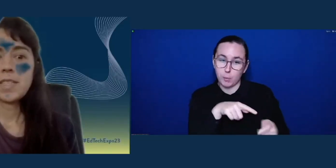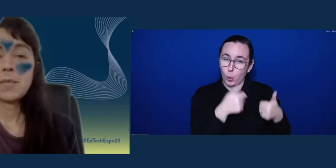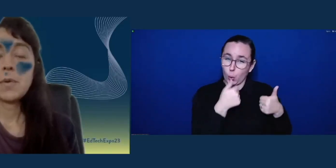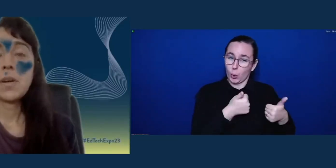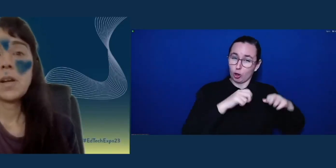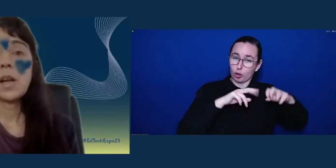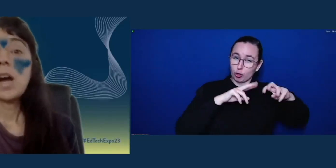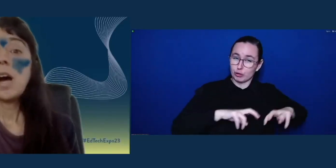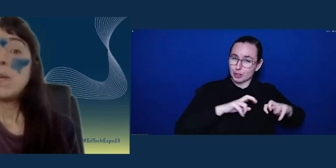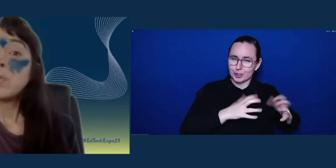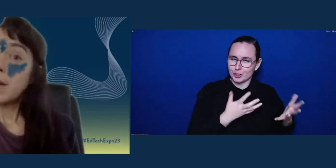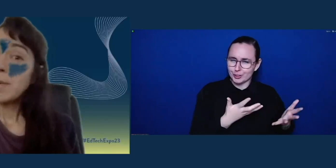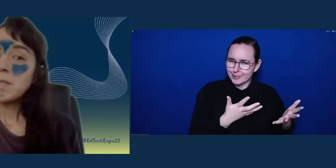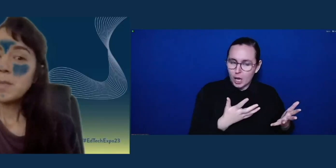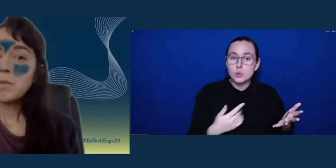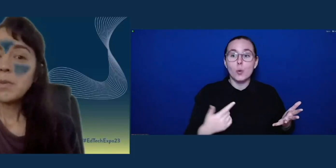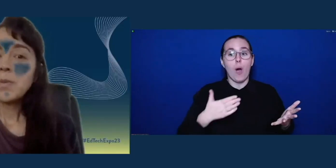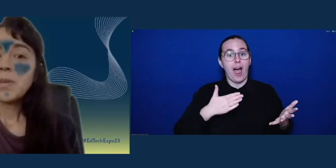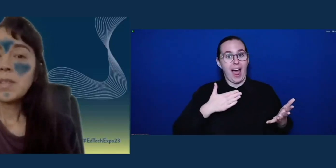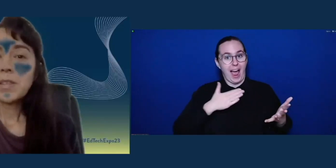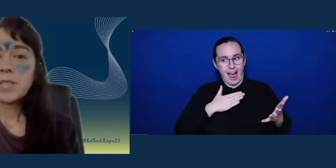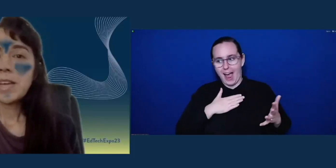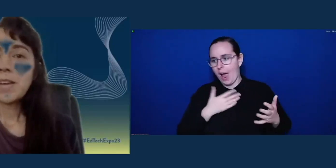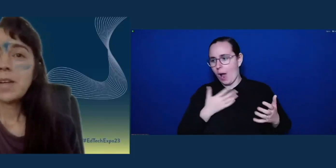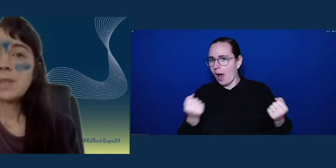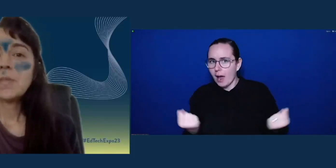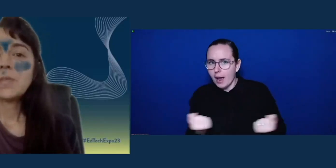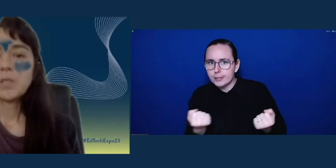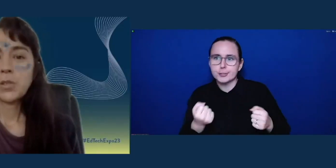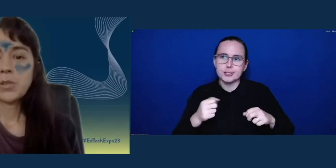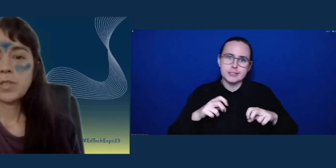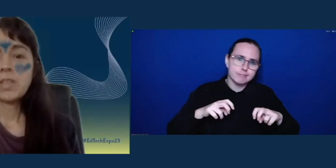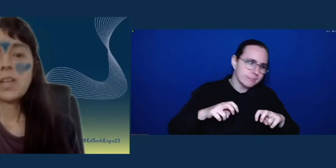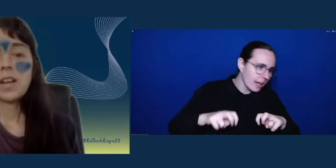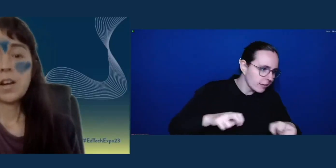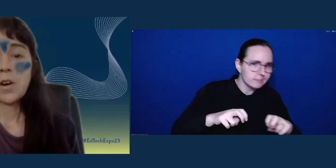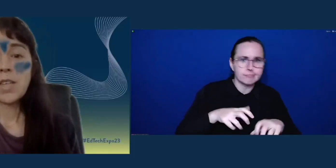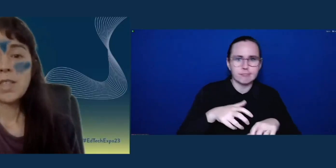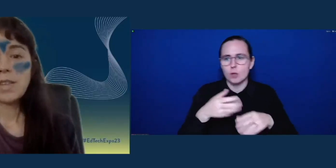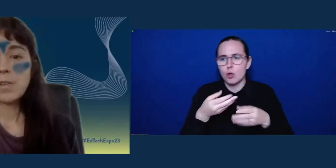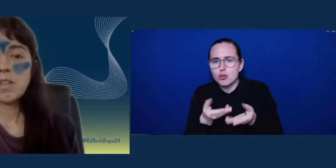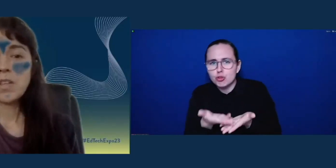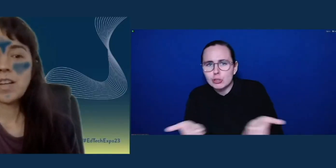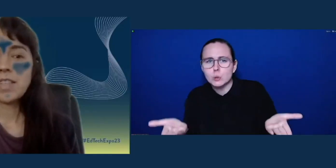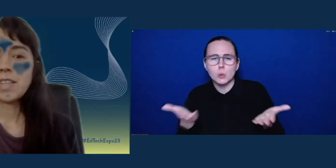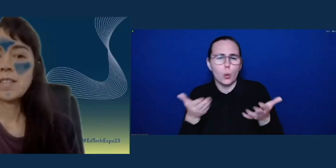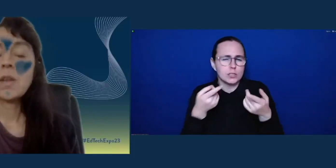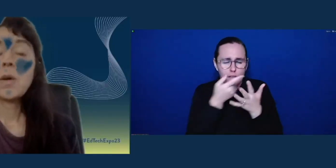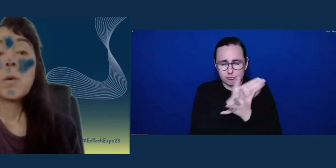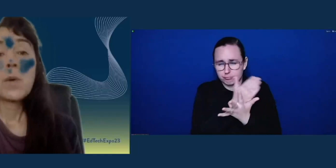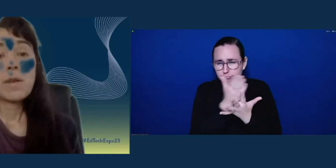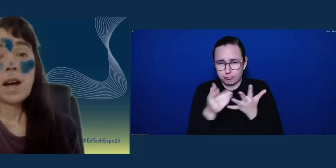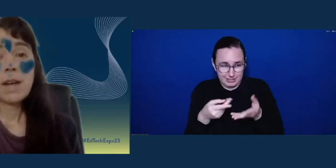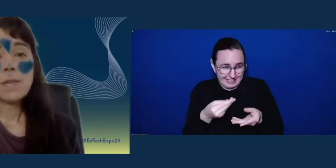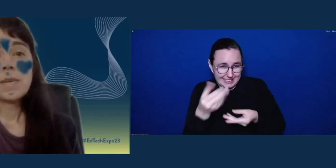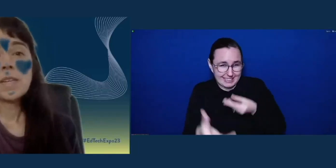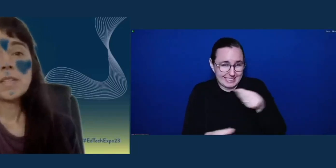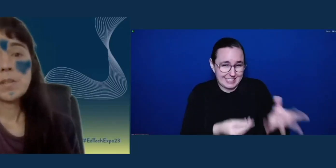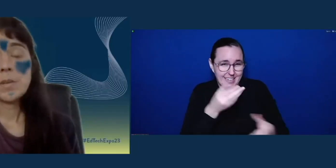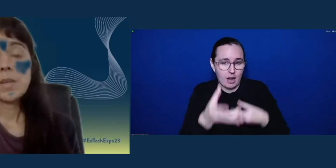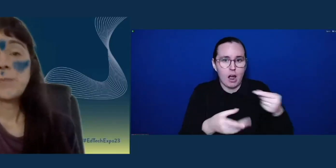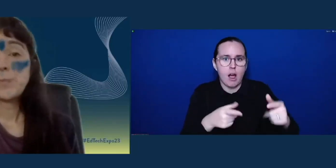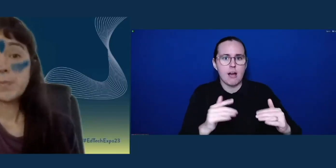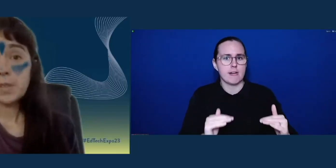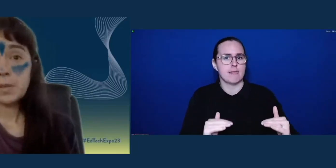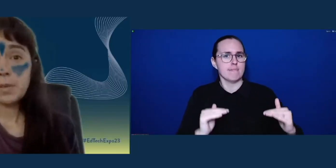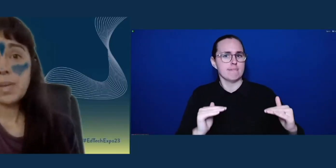has supported promise to improve literacy outcomes for children across diverse contexts who have often been